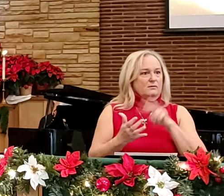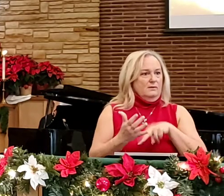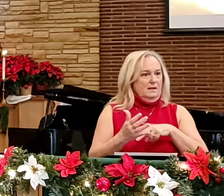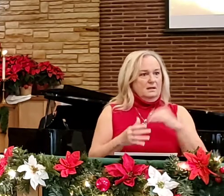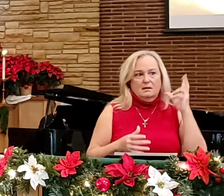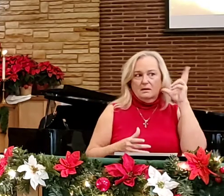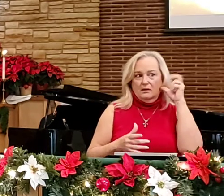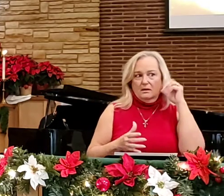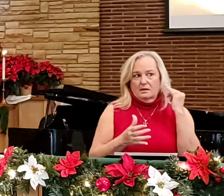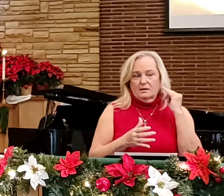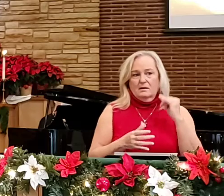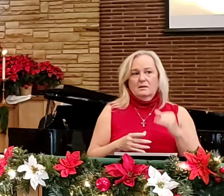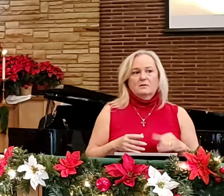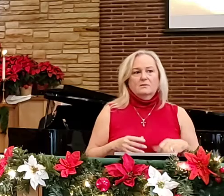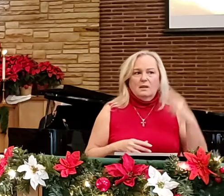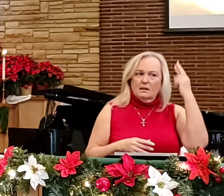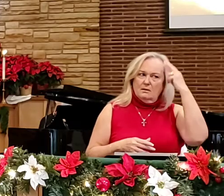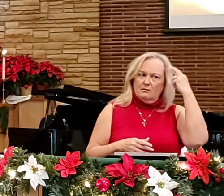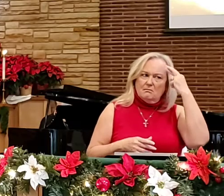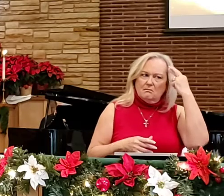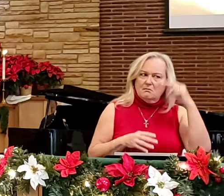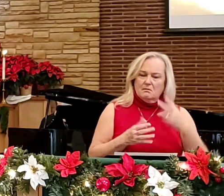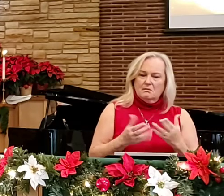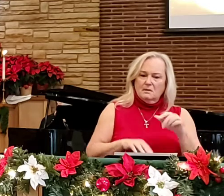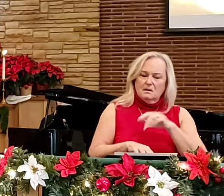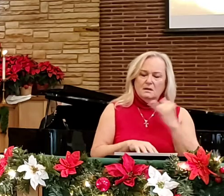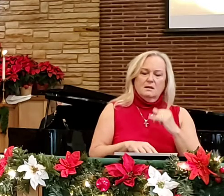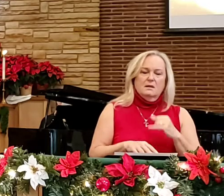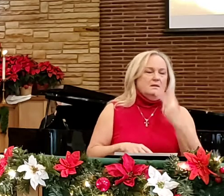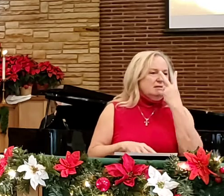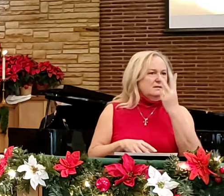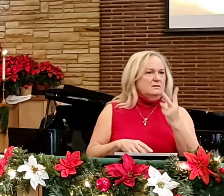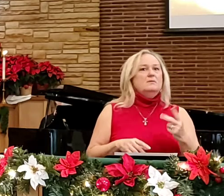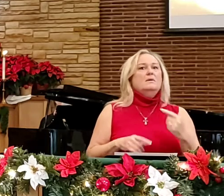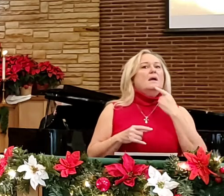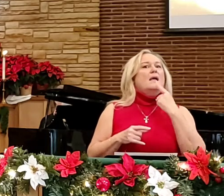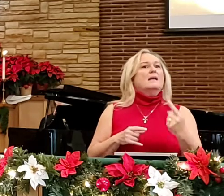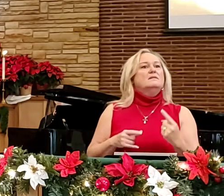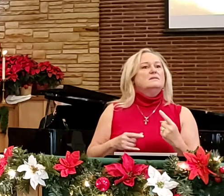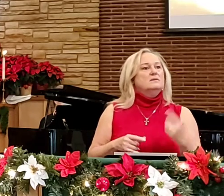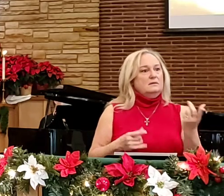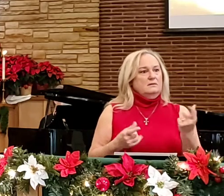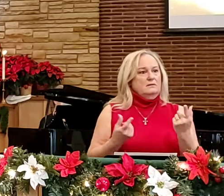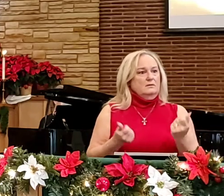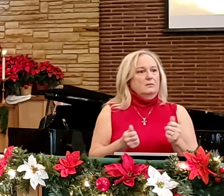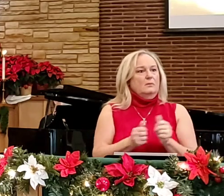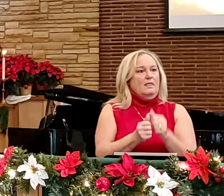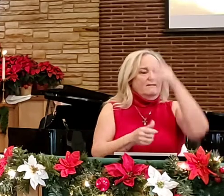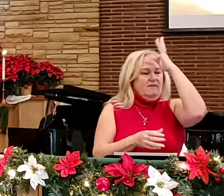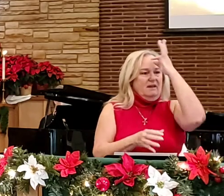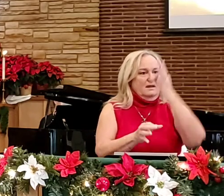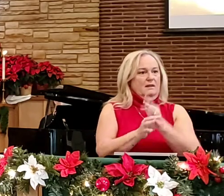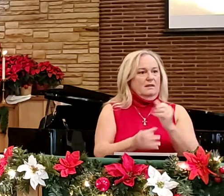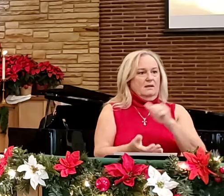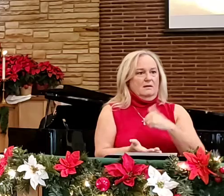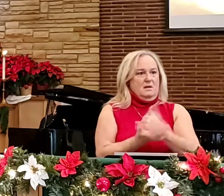it, as we reflect on it, and as we seek to respond to it with faith.